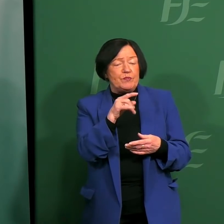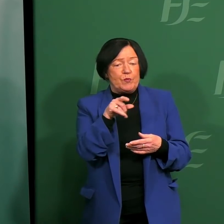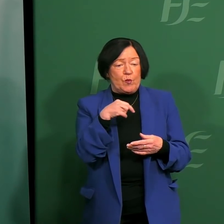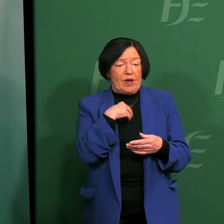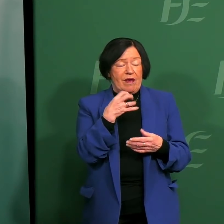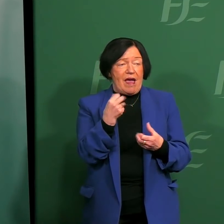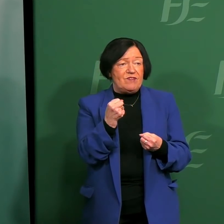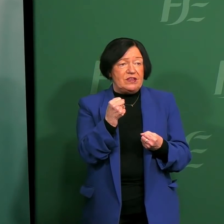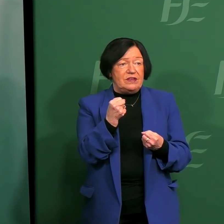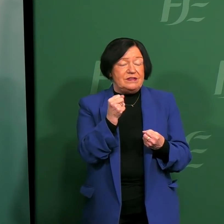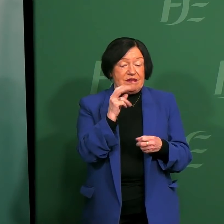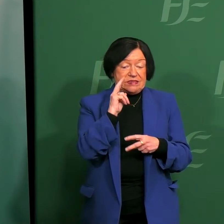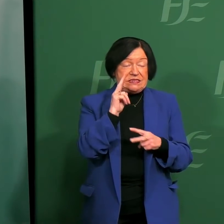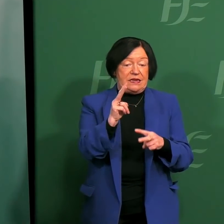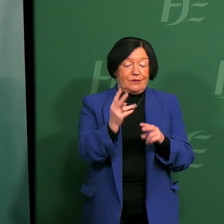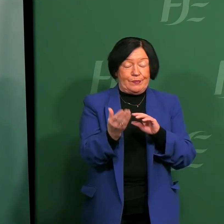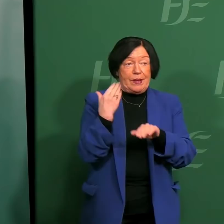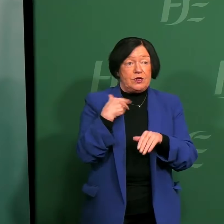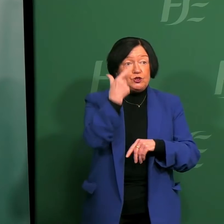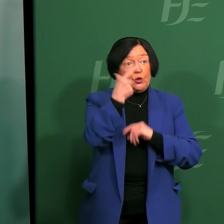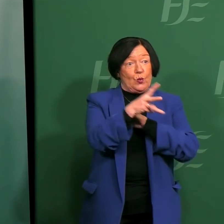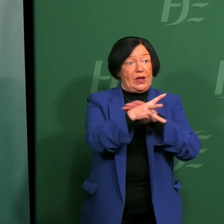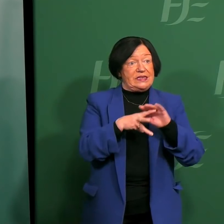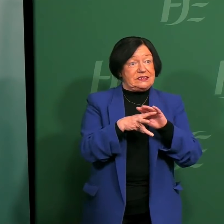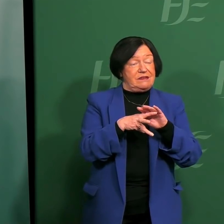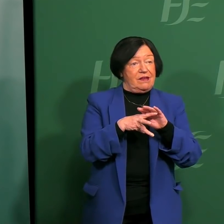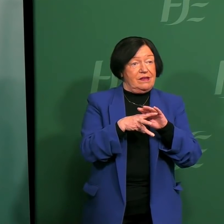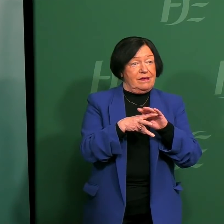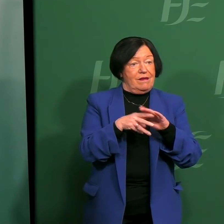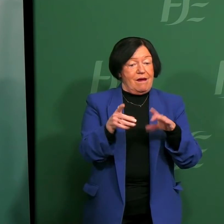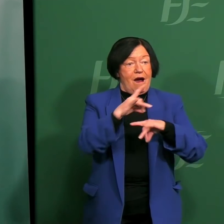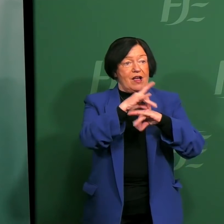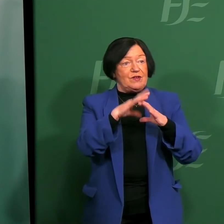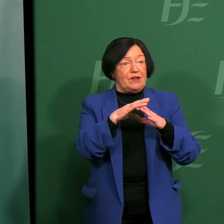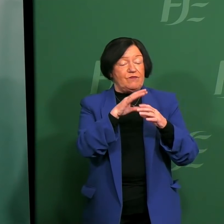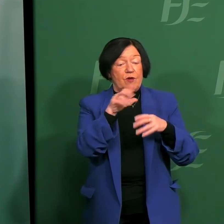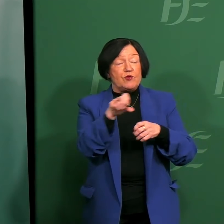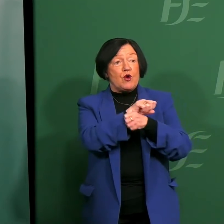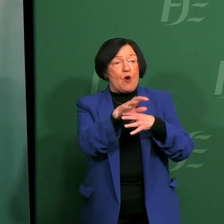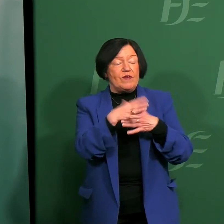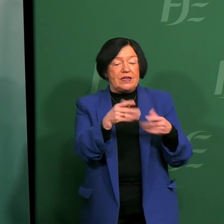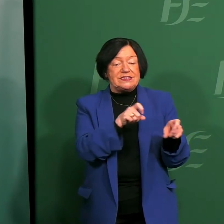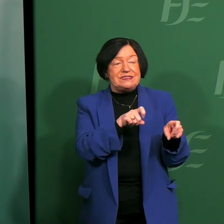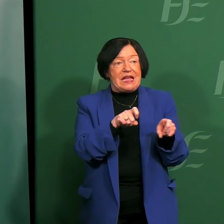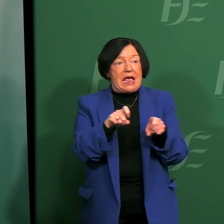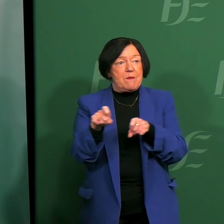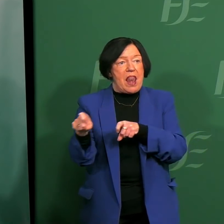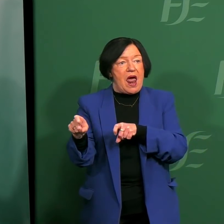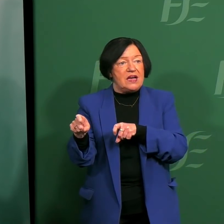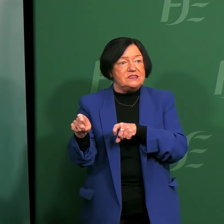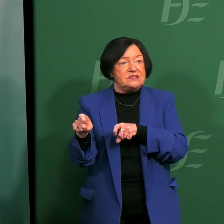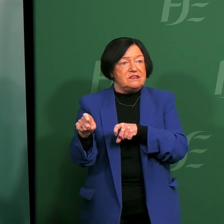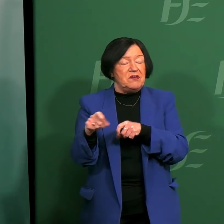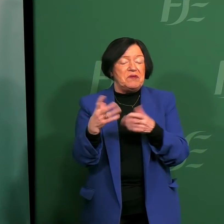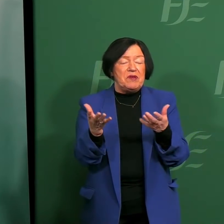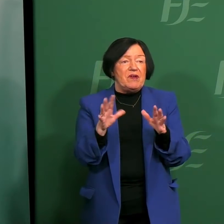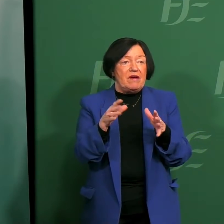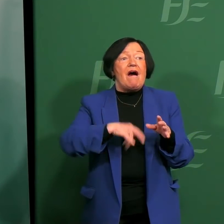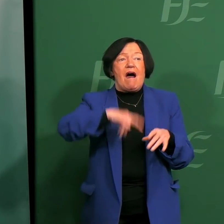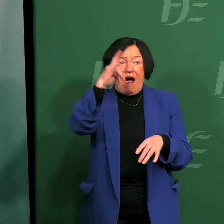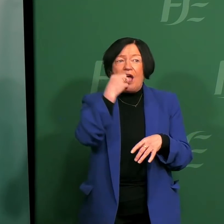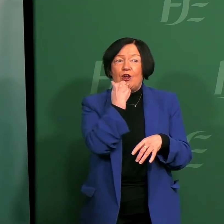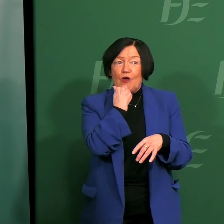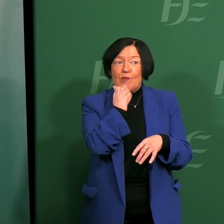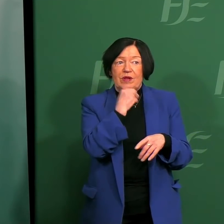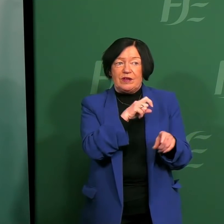we have seen over the past 2 weeks in particular, the hospitalisations from COVID stabilise to a level, albeit at a very high level,